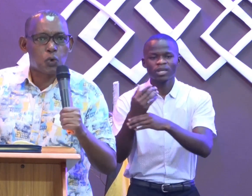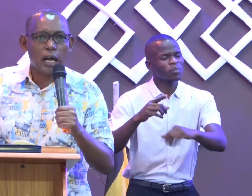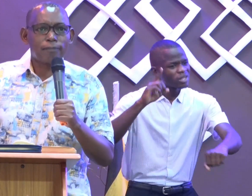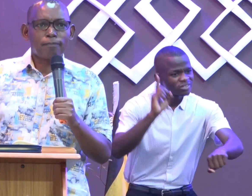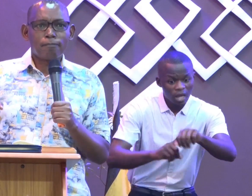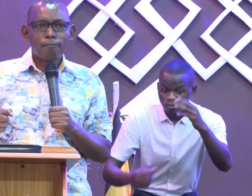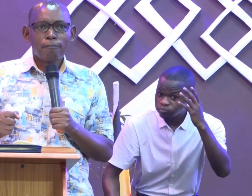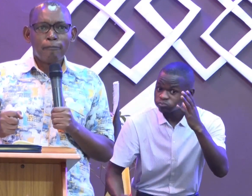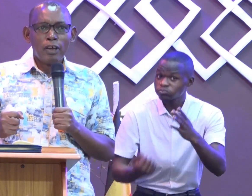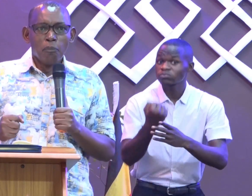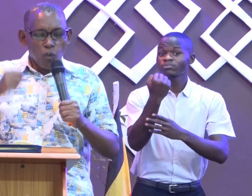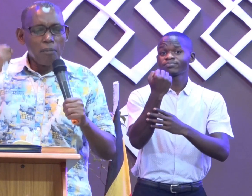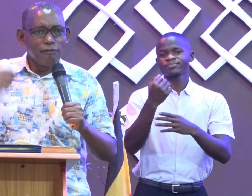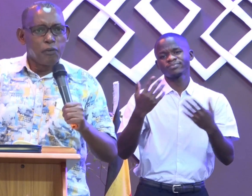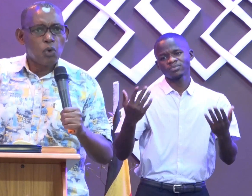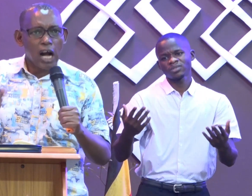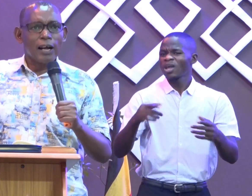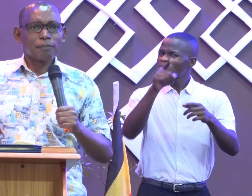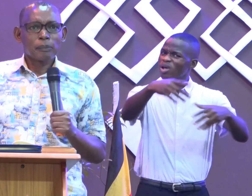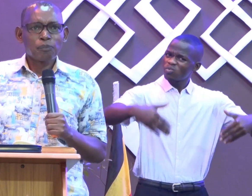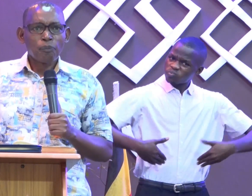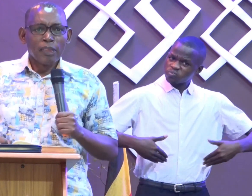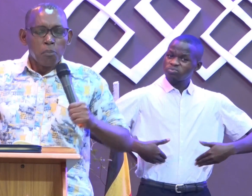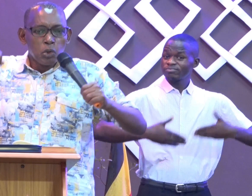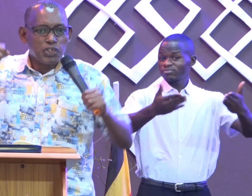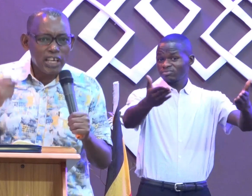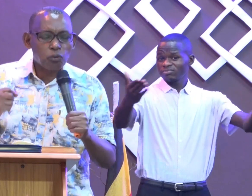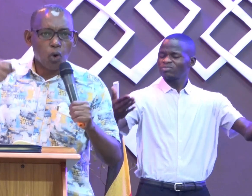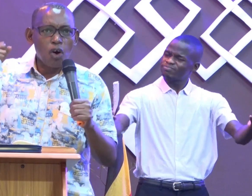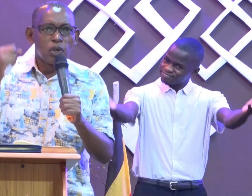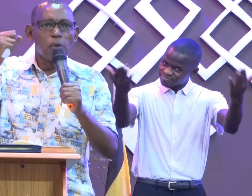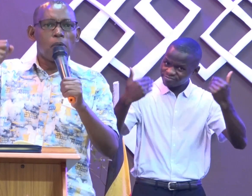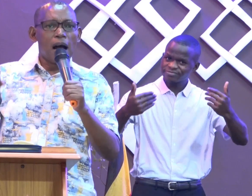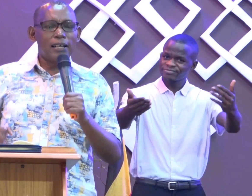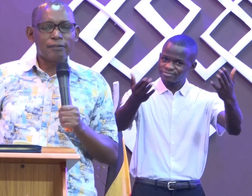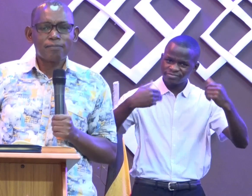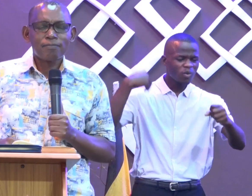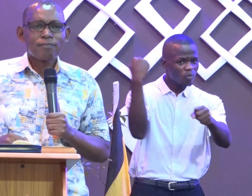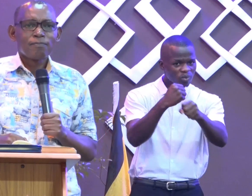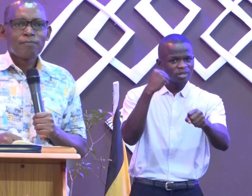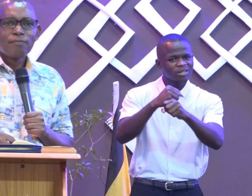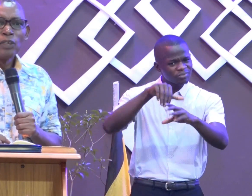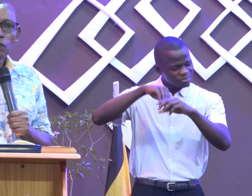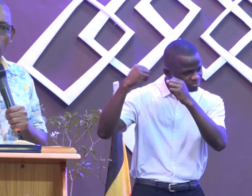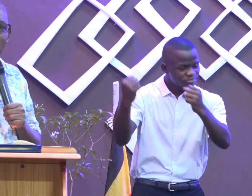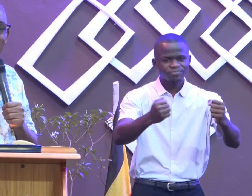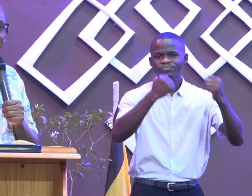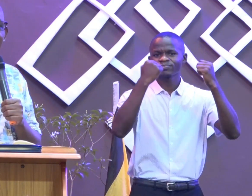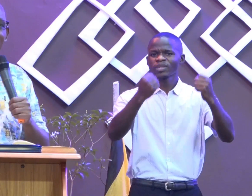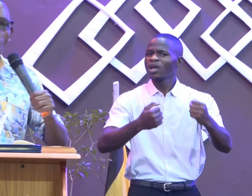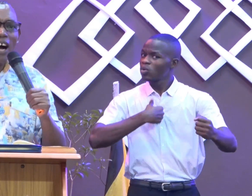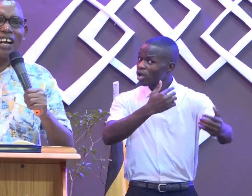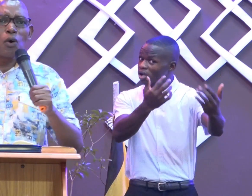ministers. It is a time to arise. You are the youth. Come and we do the work in